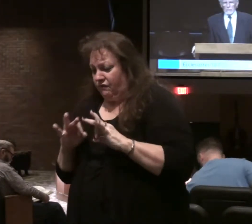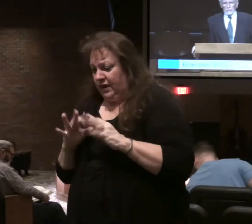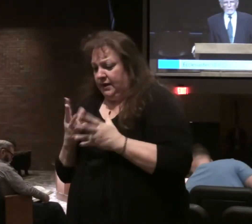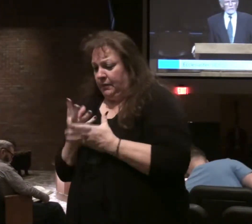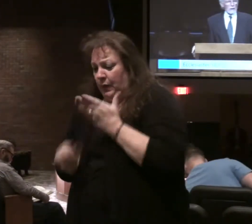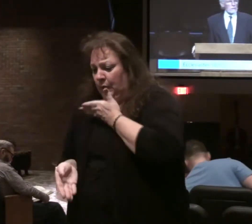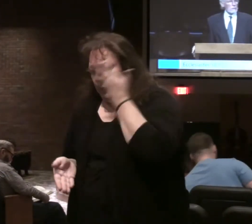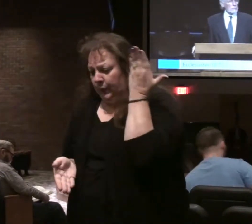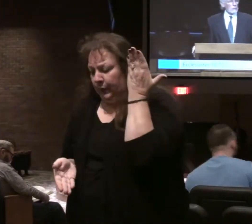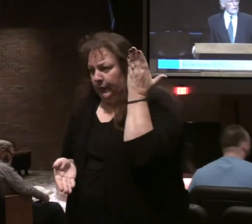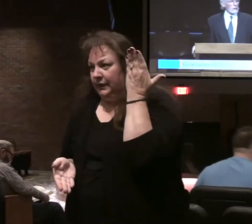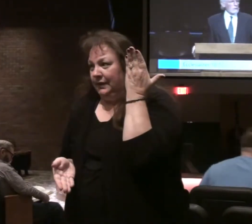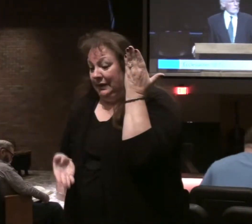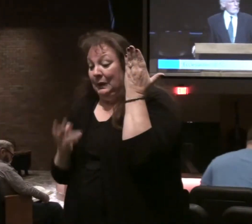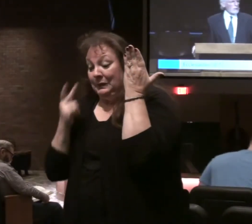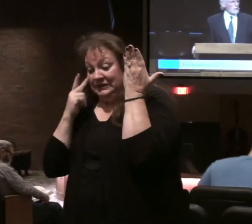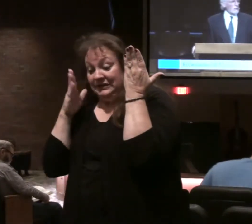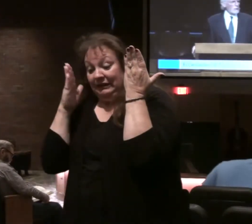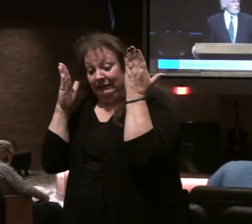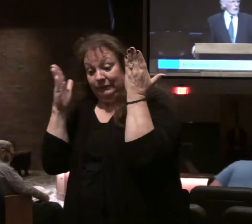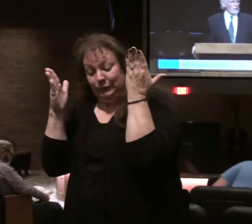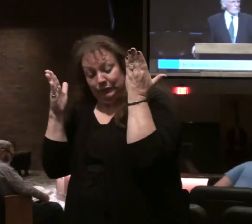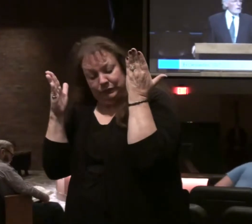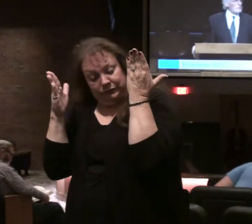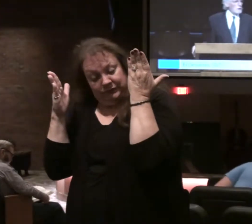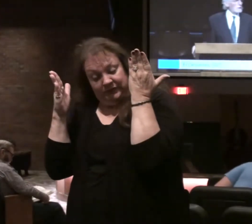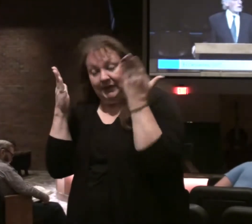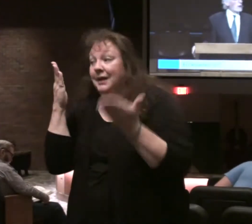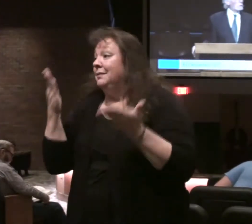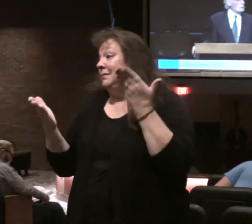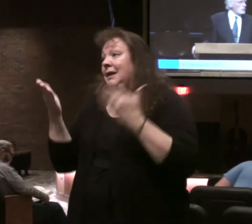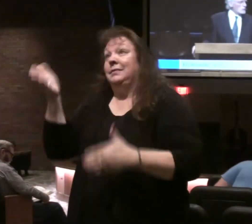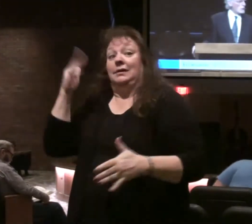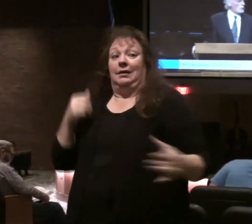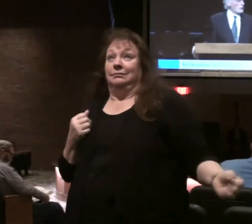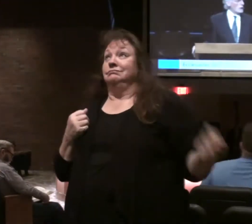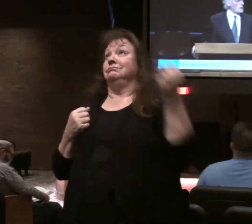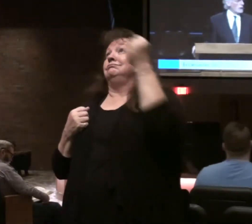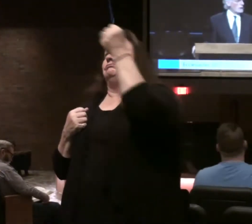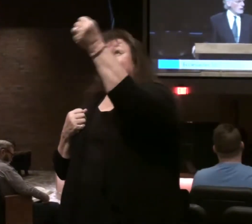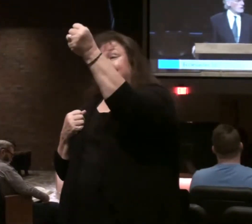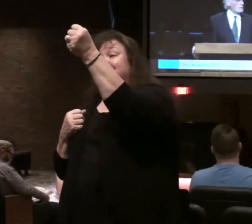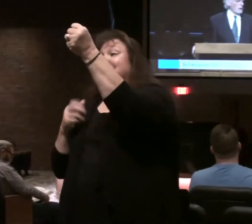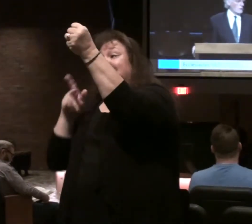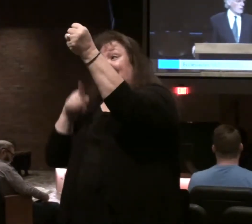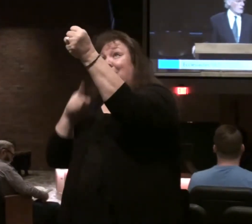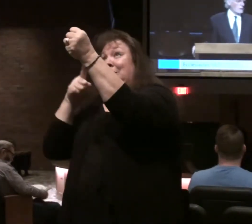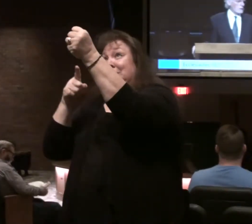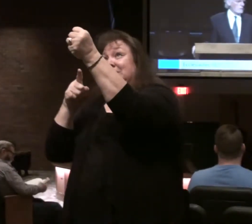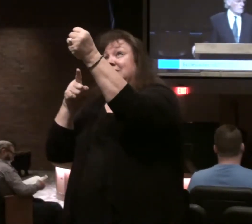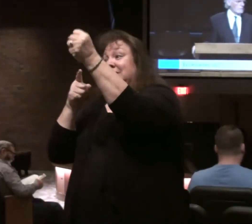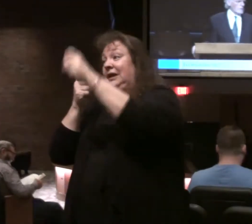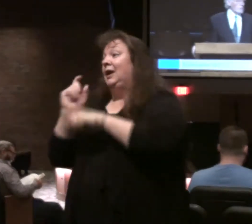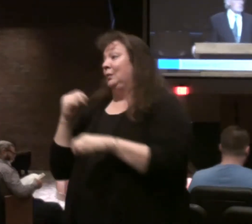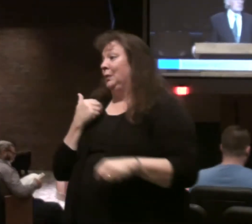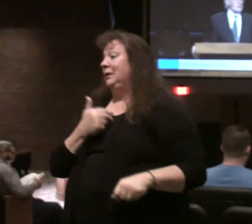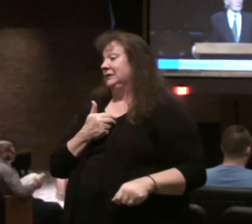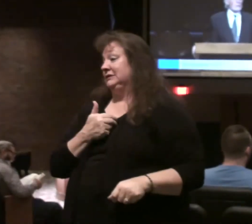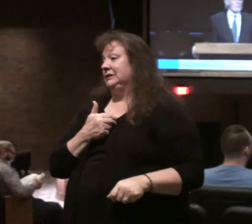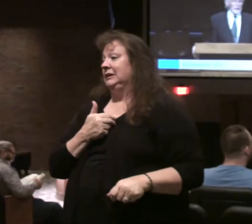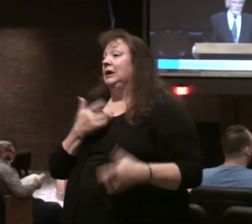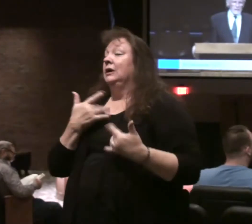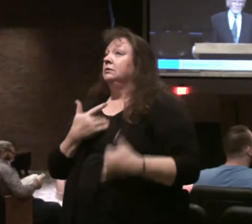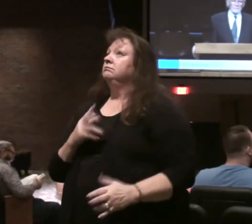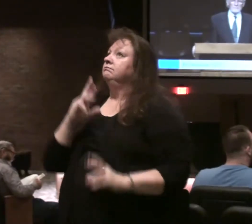If we look at where the country is going and it's rebellion against God, it might be that God will put someone like that in power. We will